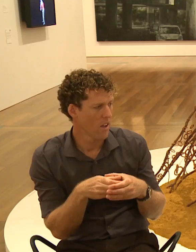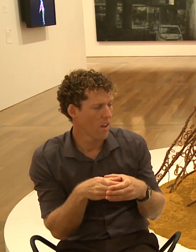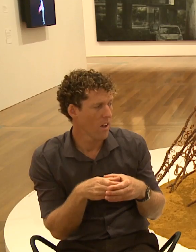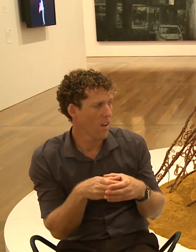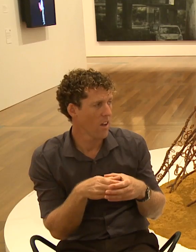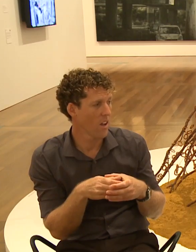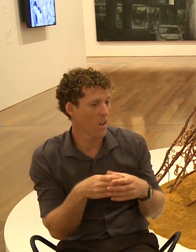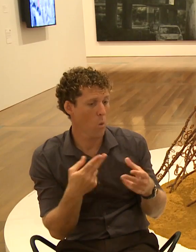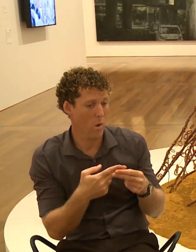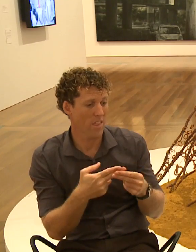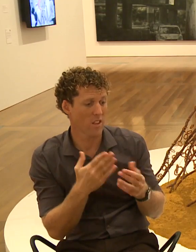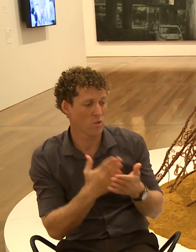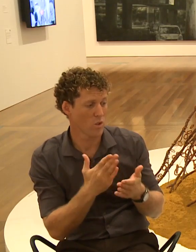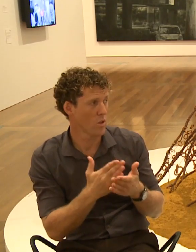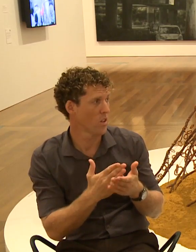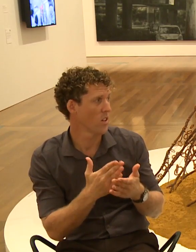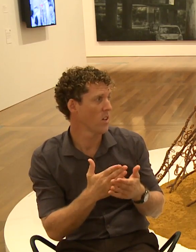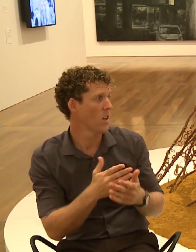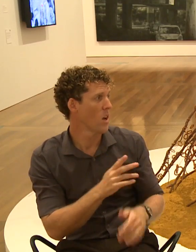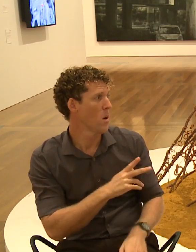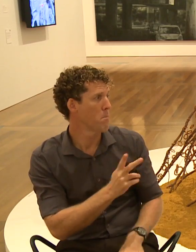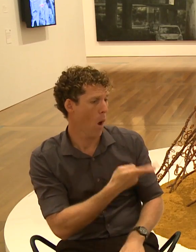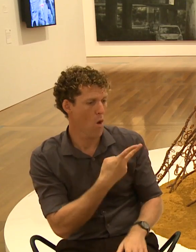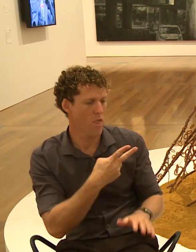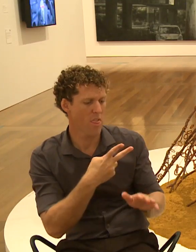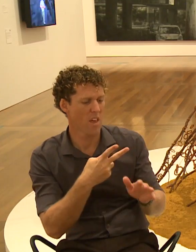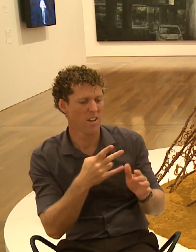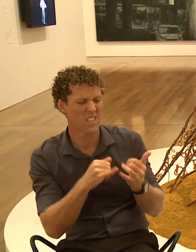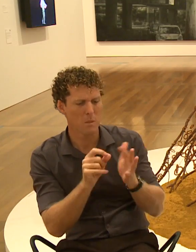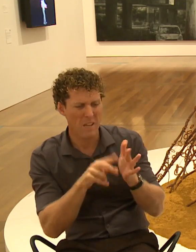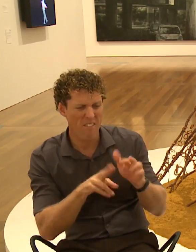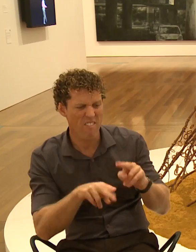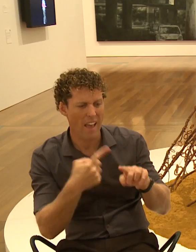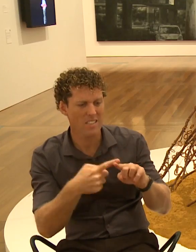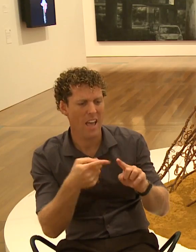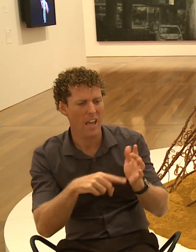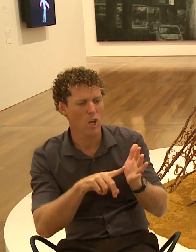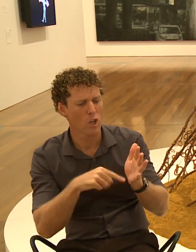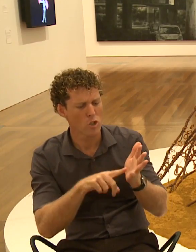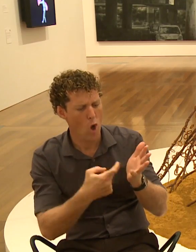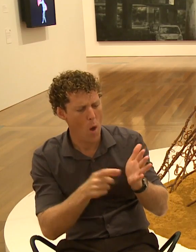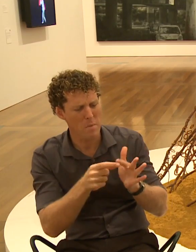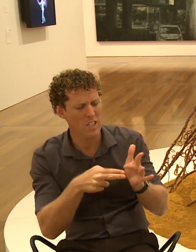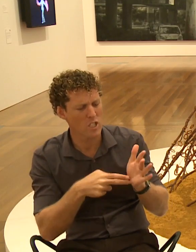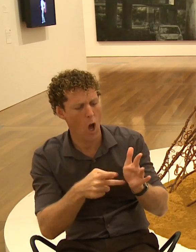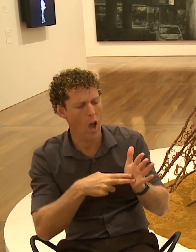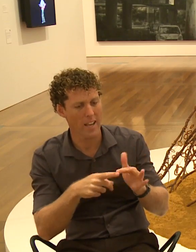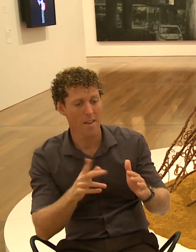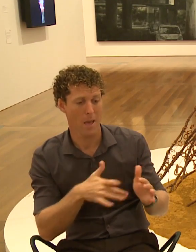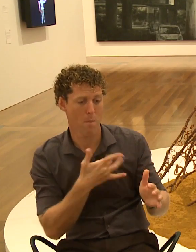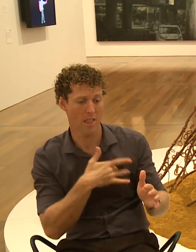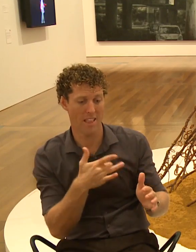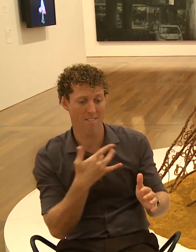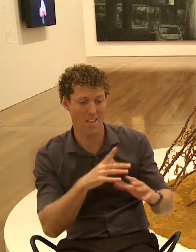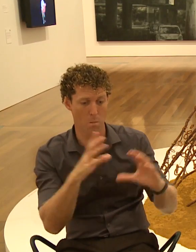and with the combination of both those plants live together in the bush. One goes up and